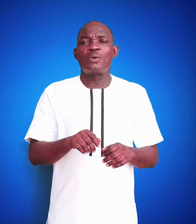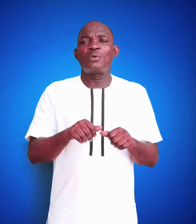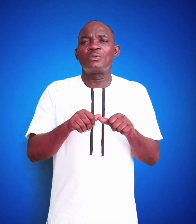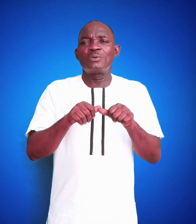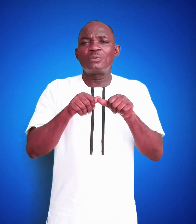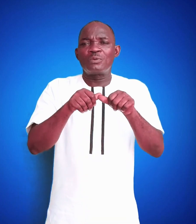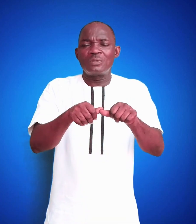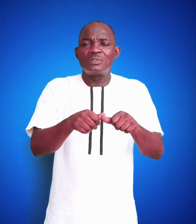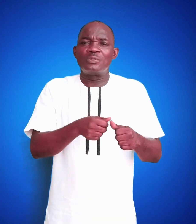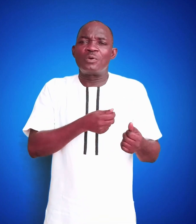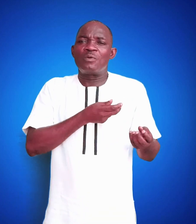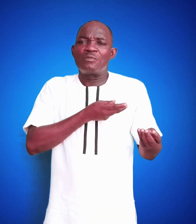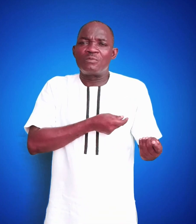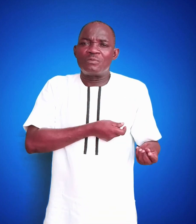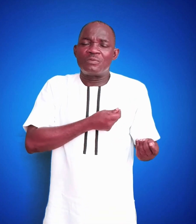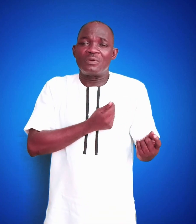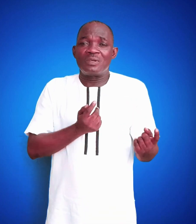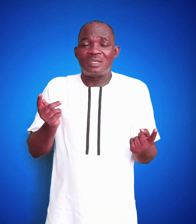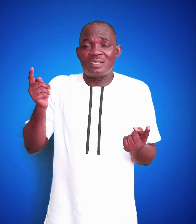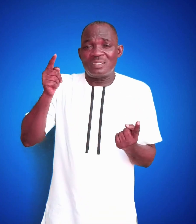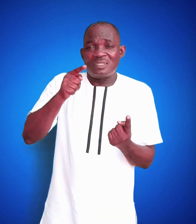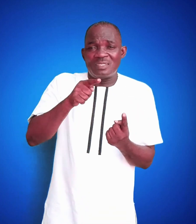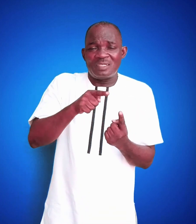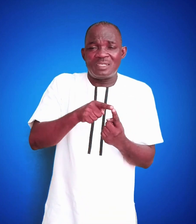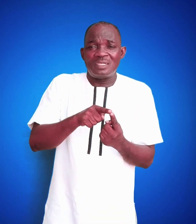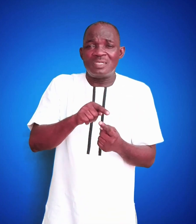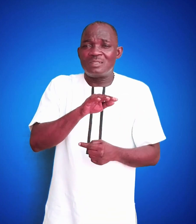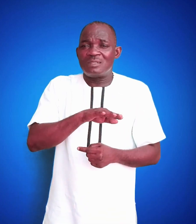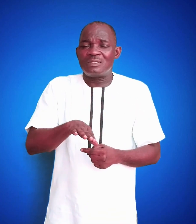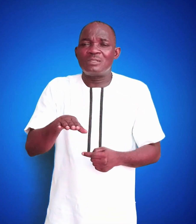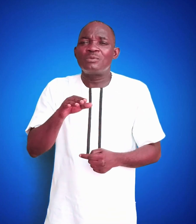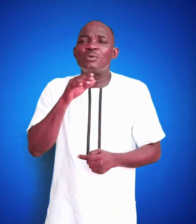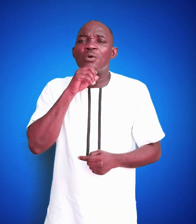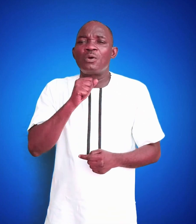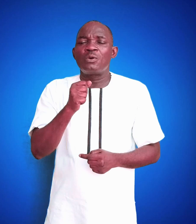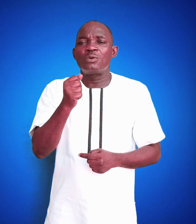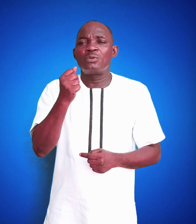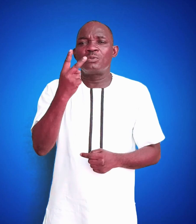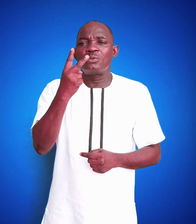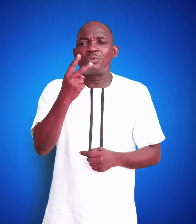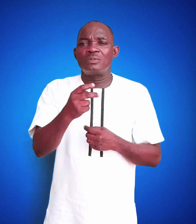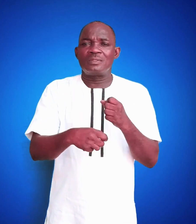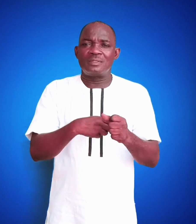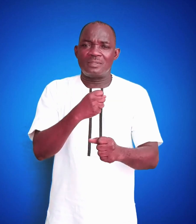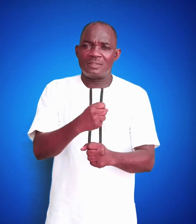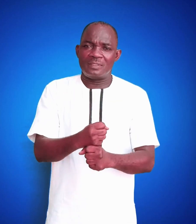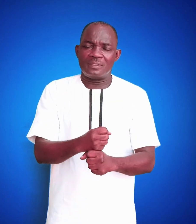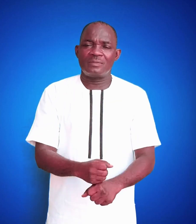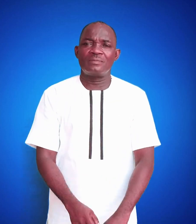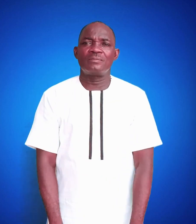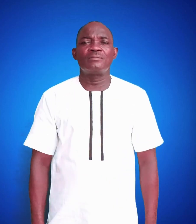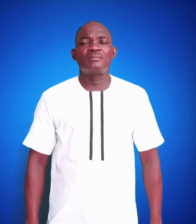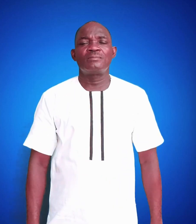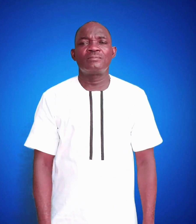Maintain breastfeeding until at least 2 years.